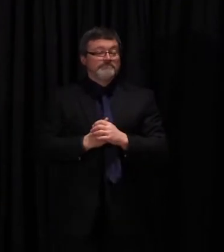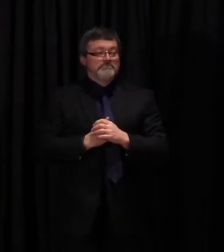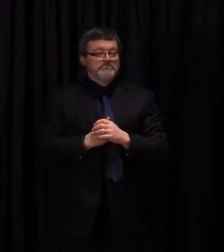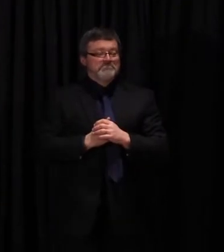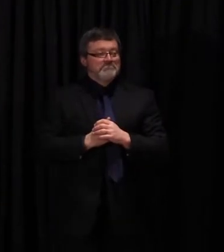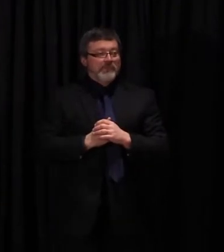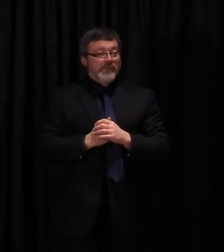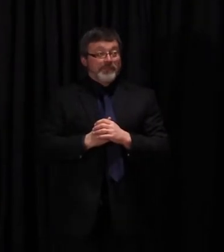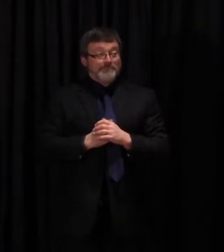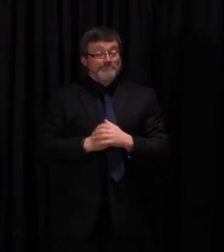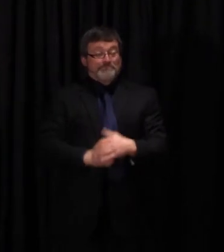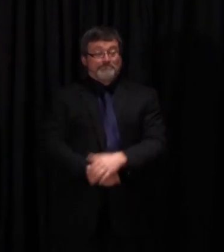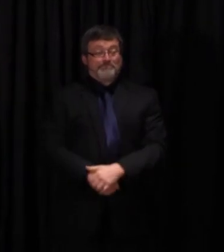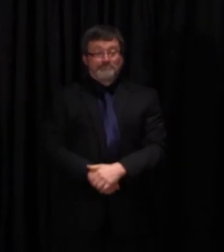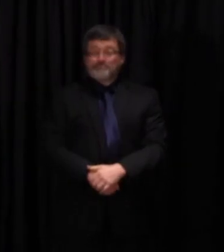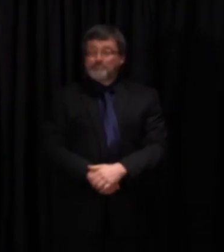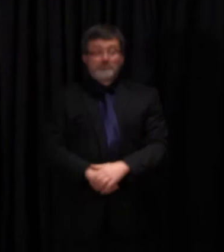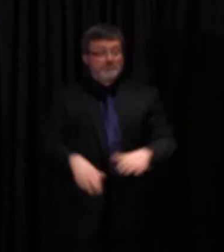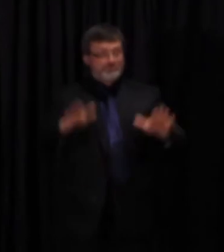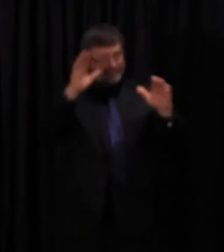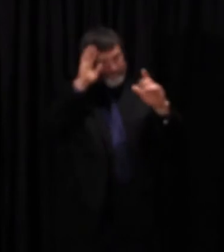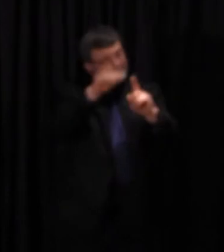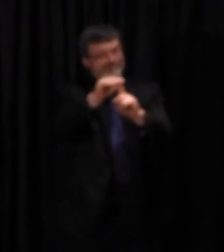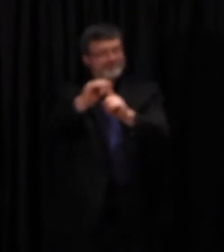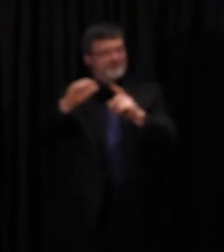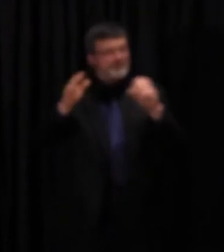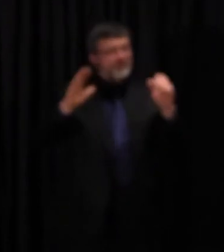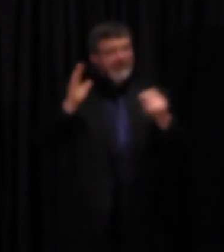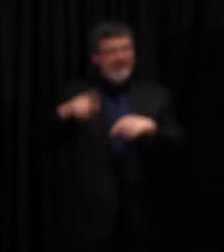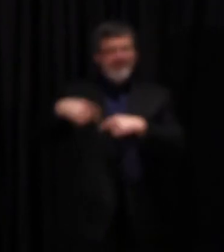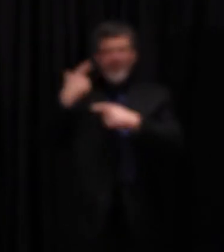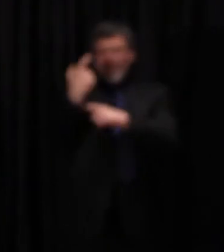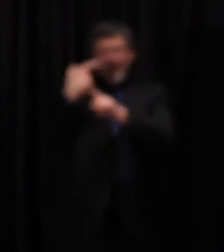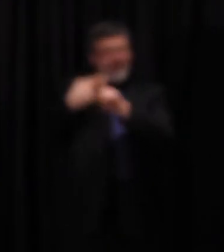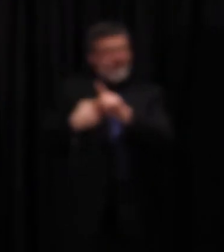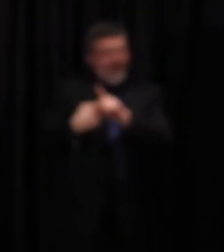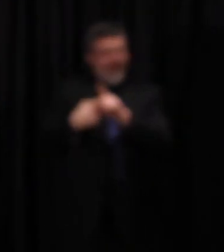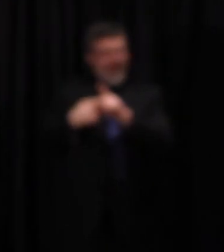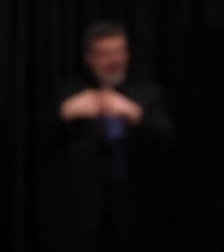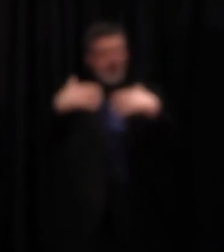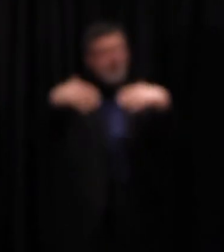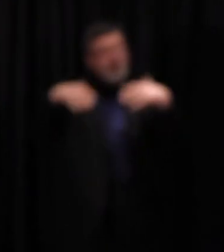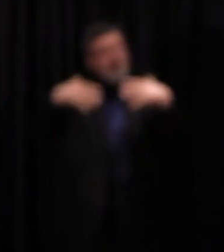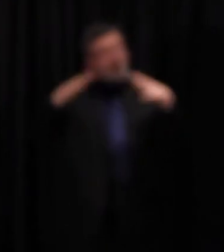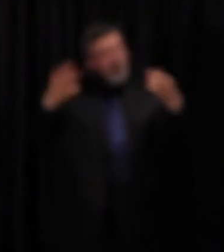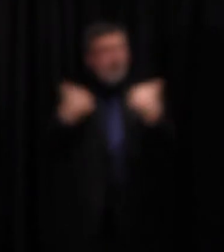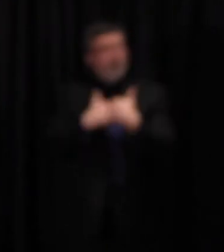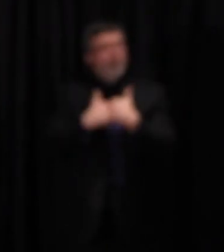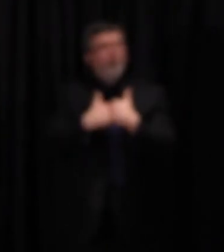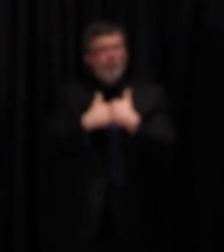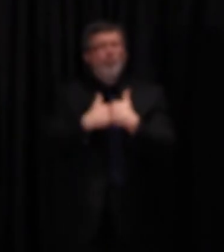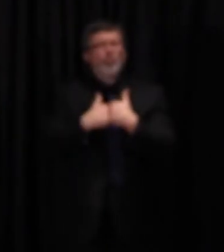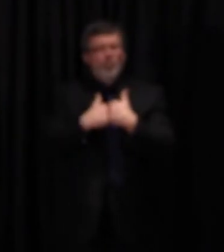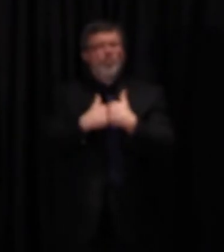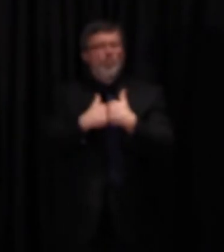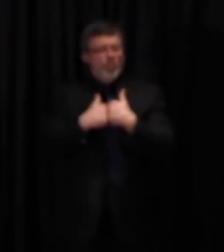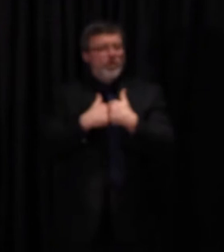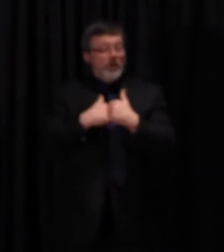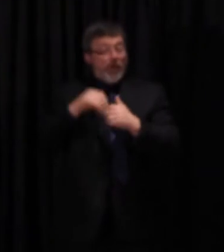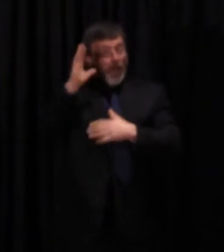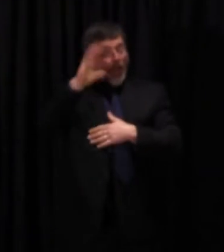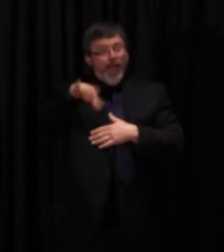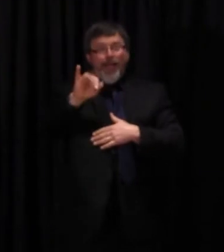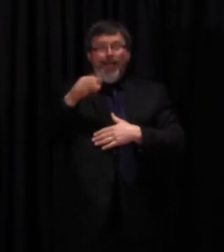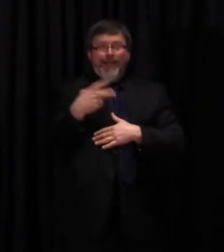There's no doubt the last 21 months have been difficult. But if we're willing to make the most of the